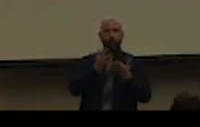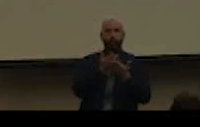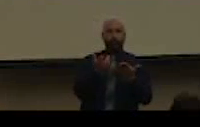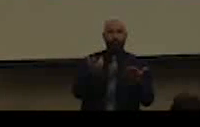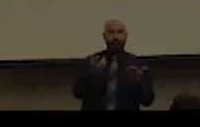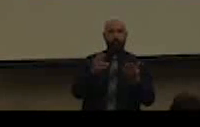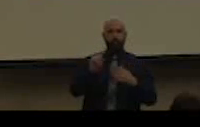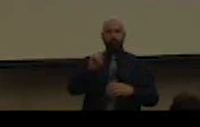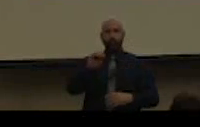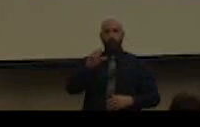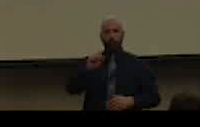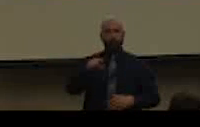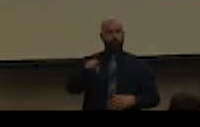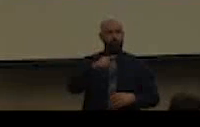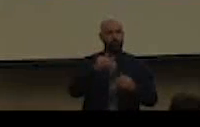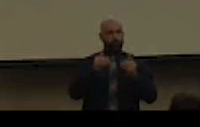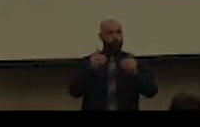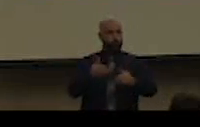forward.